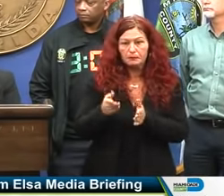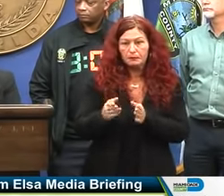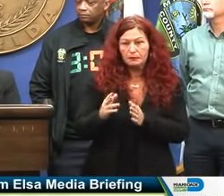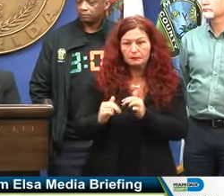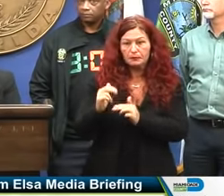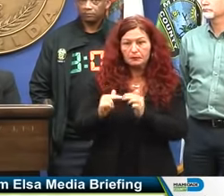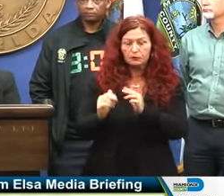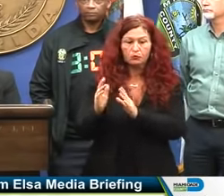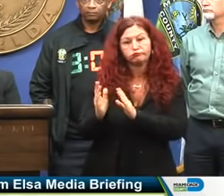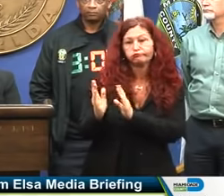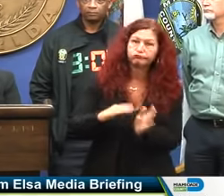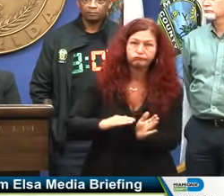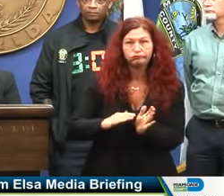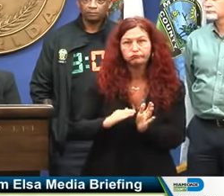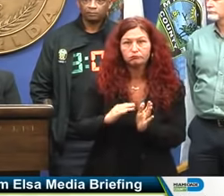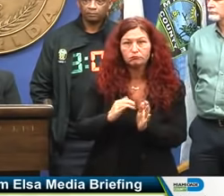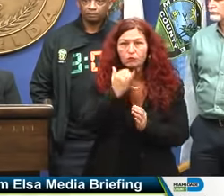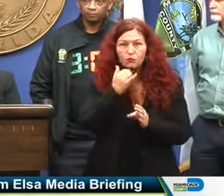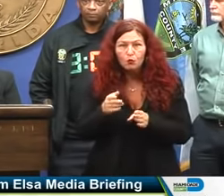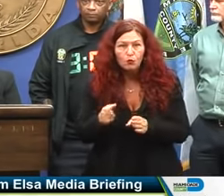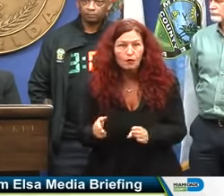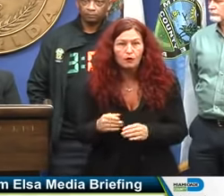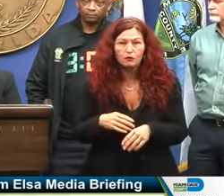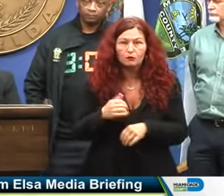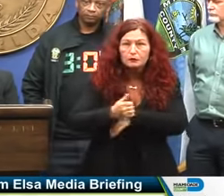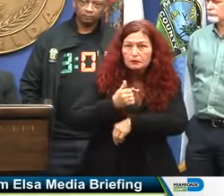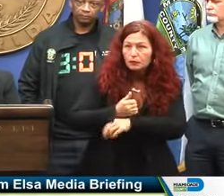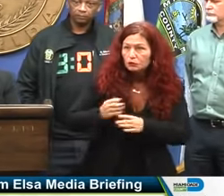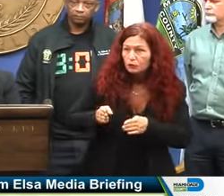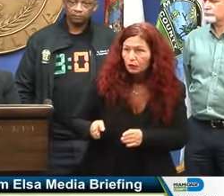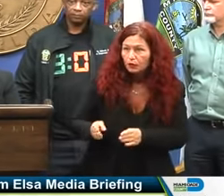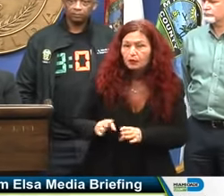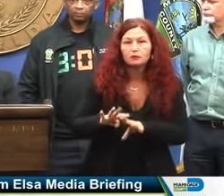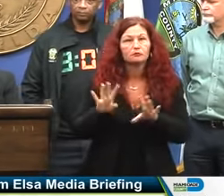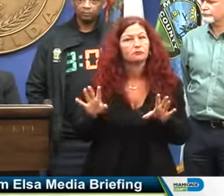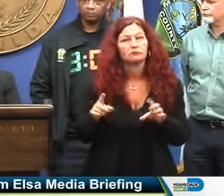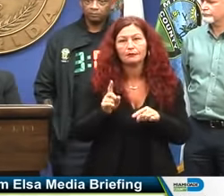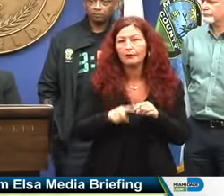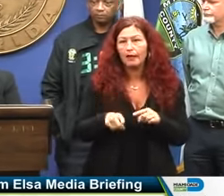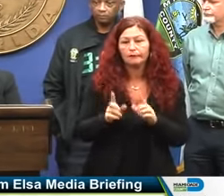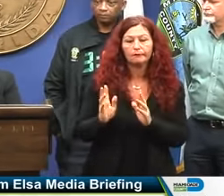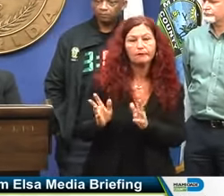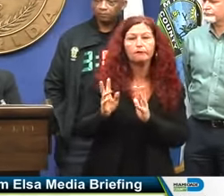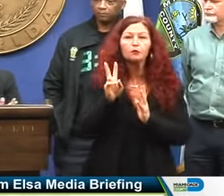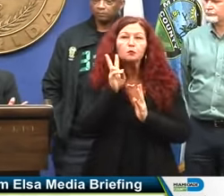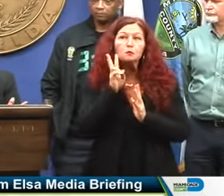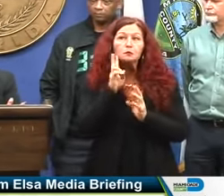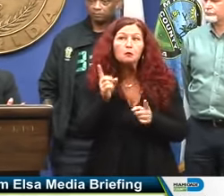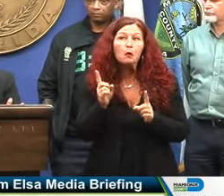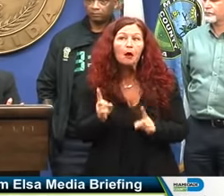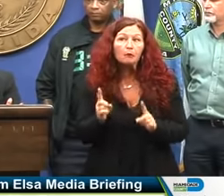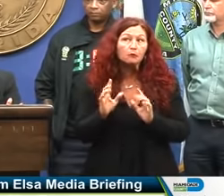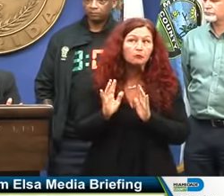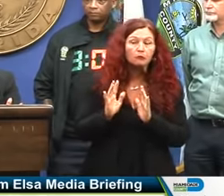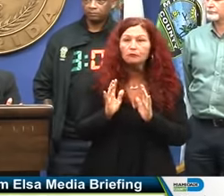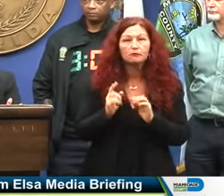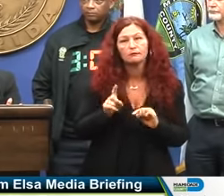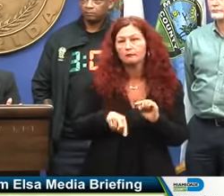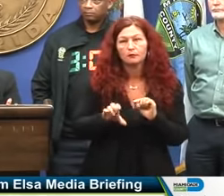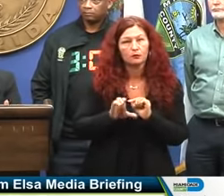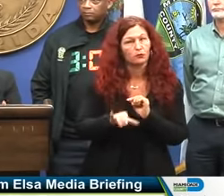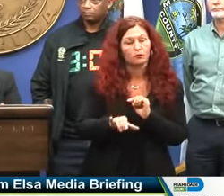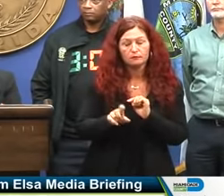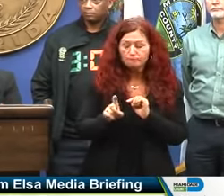So I'm extraordinarily grateful to the demolition team, the engineers, the Miami-Dade Fire Rescue